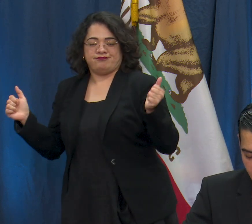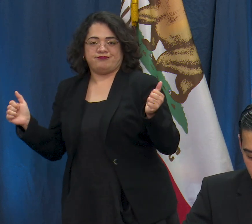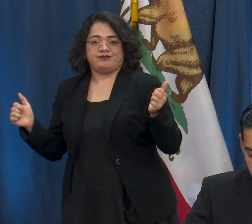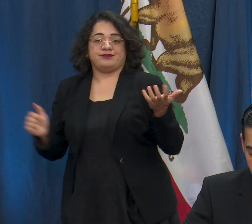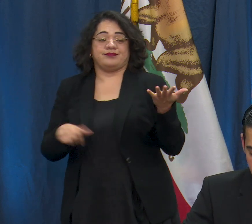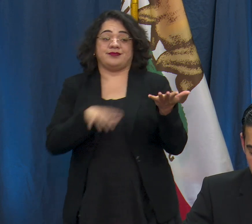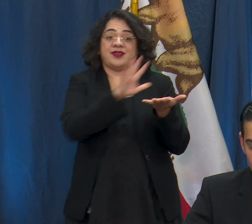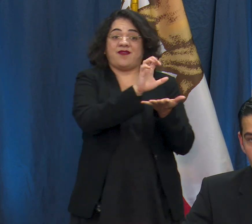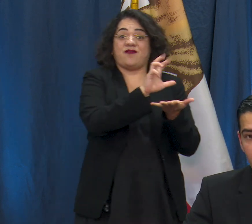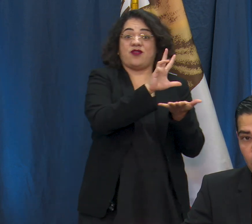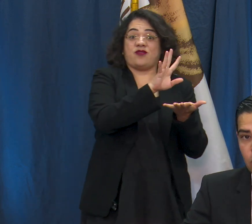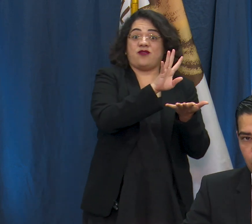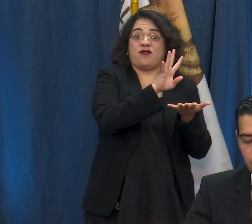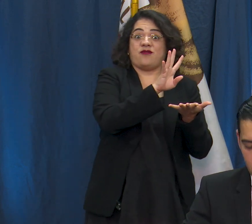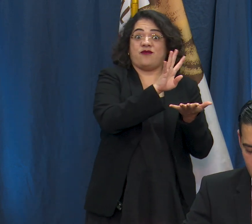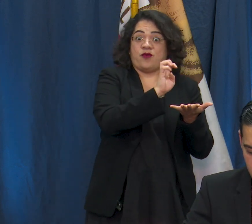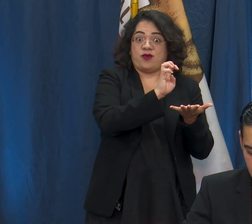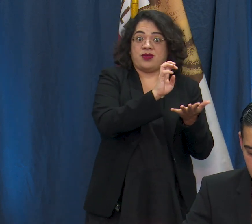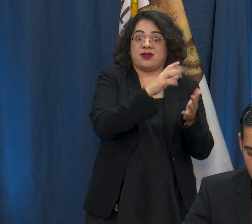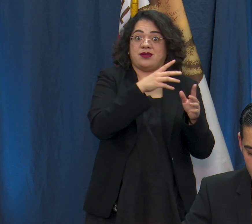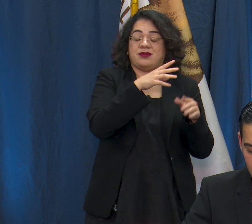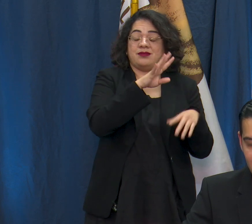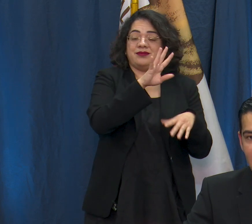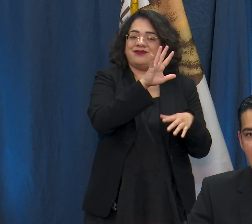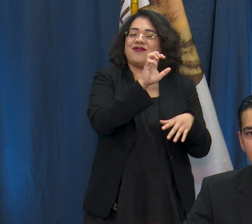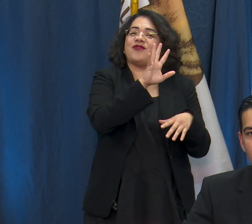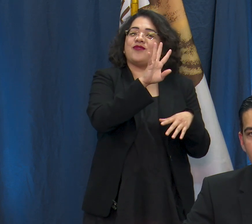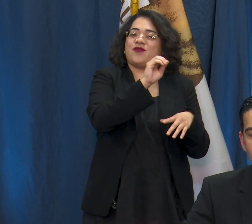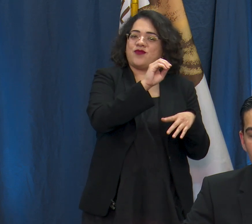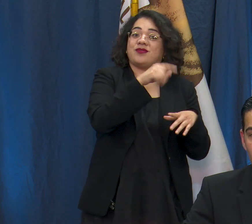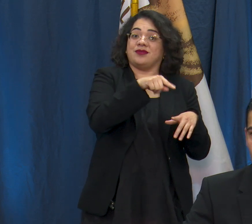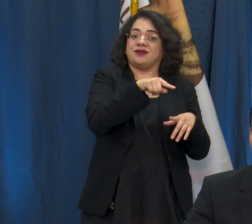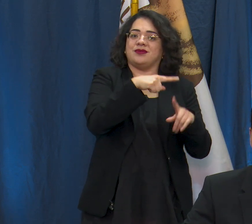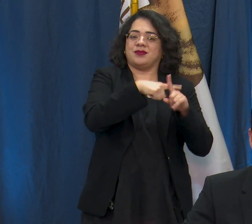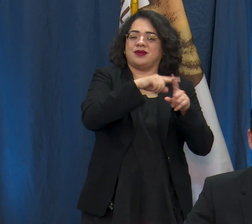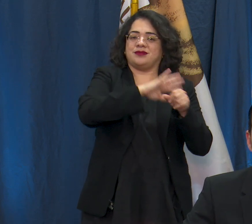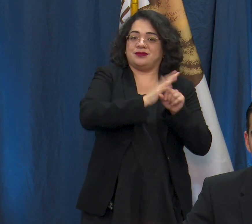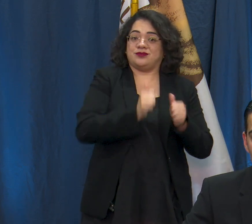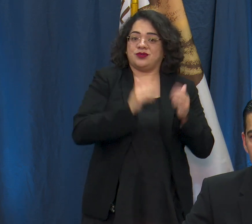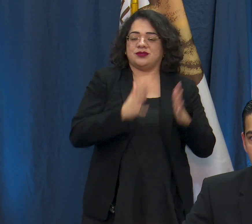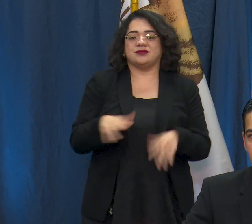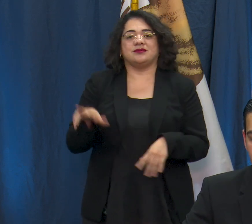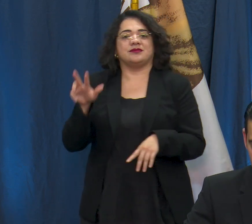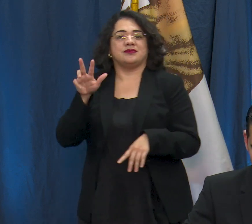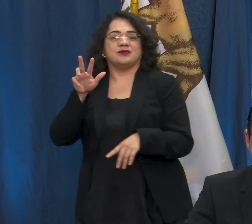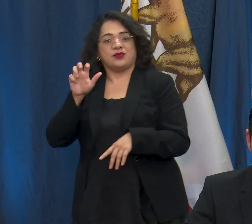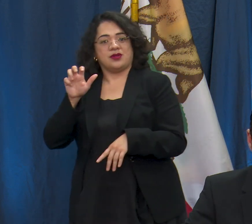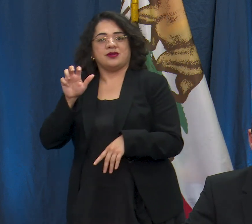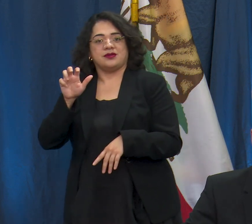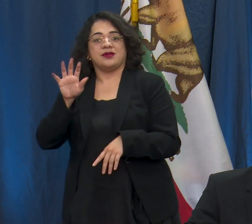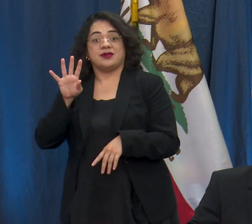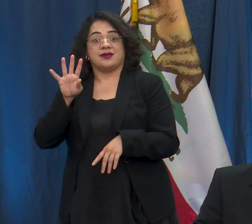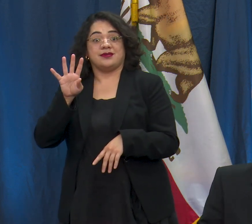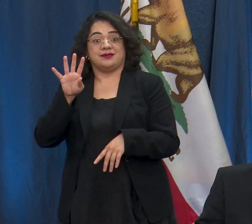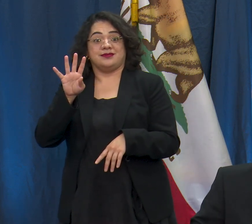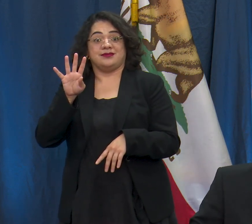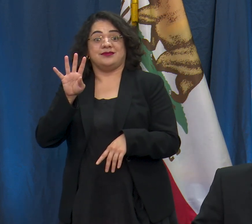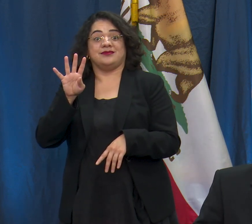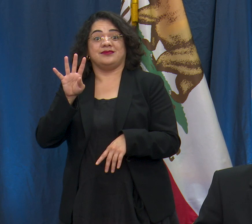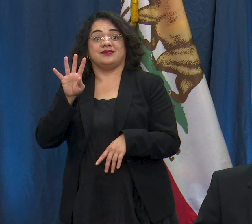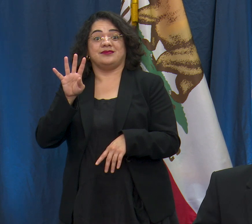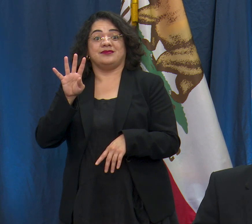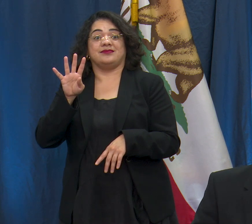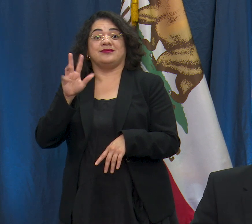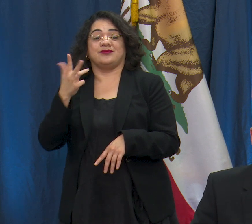have recovered. That's really good news, of course. We've had a few more deaths. Unfortunately, we're